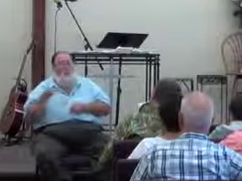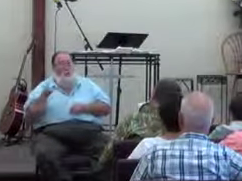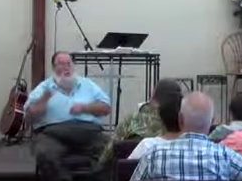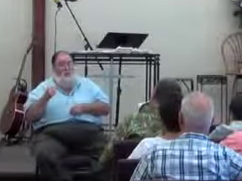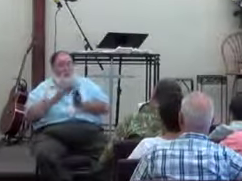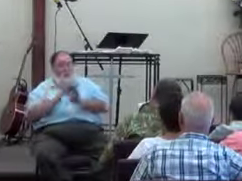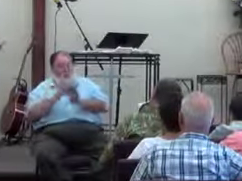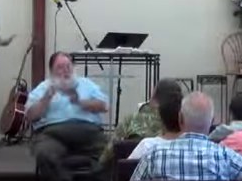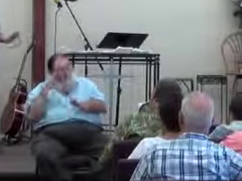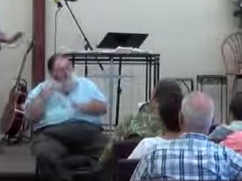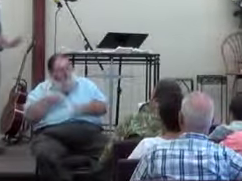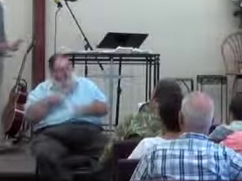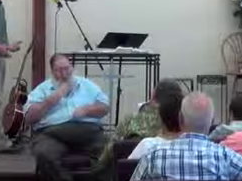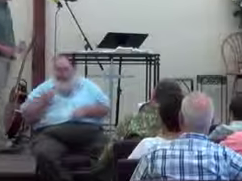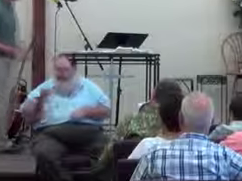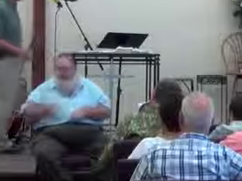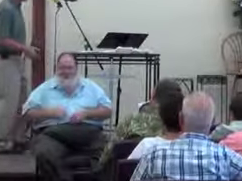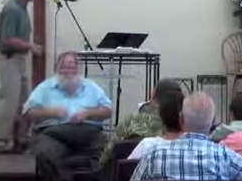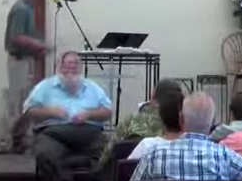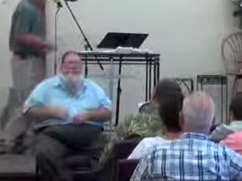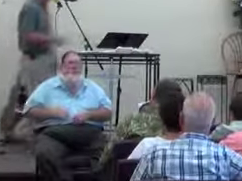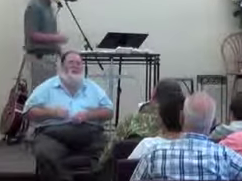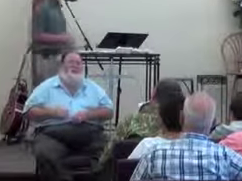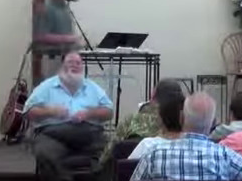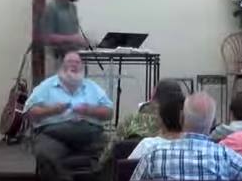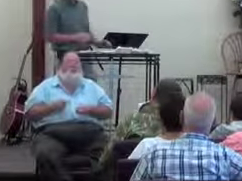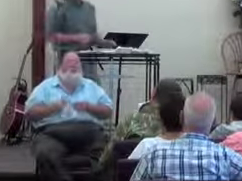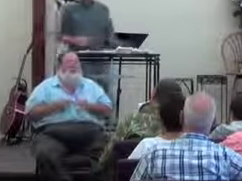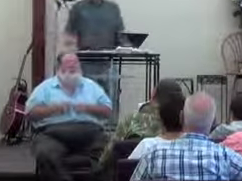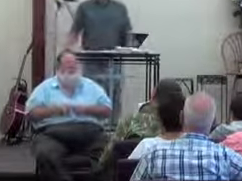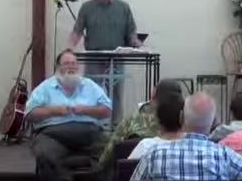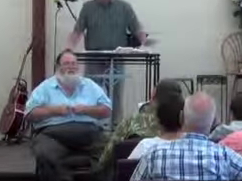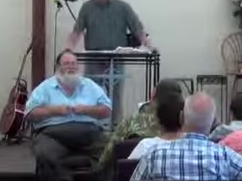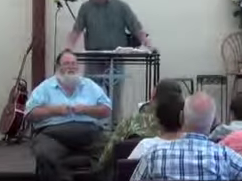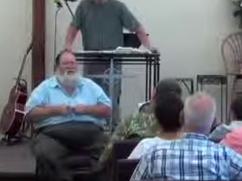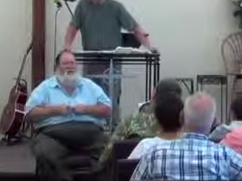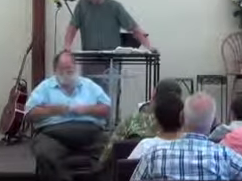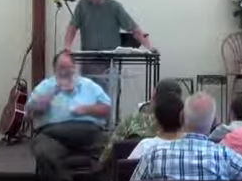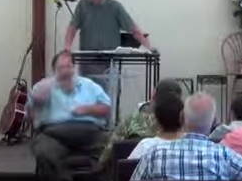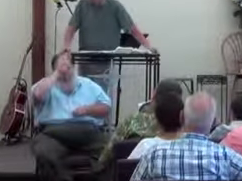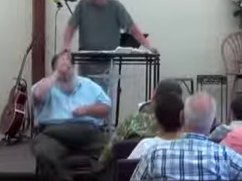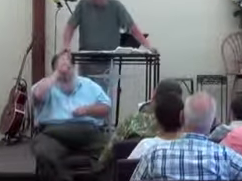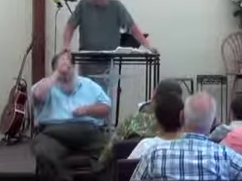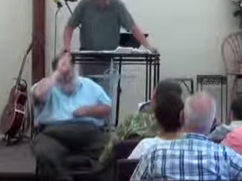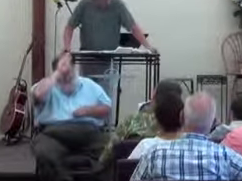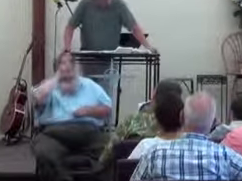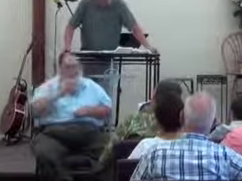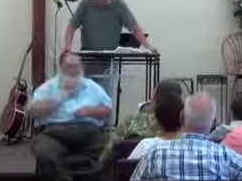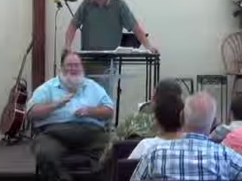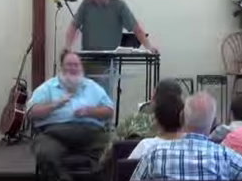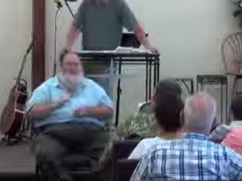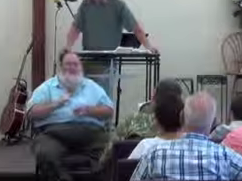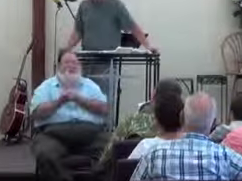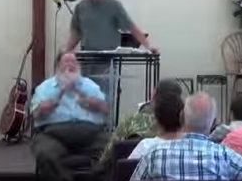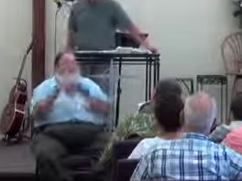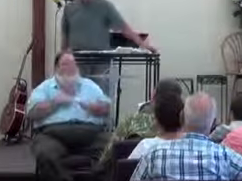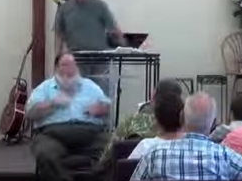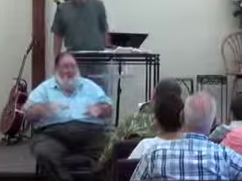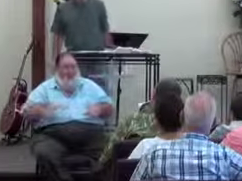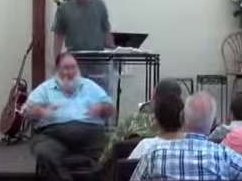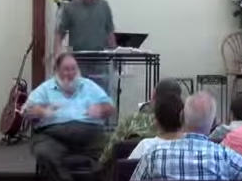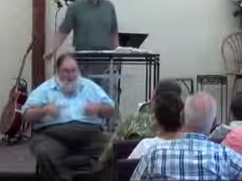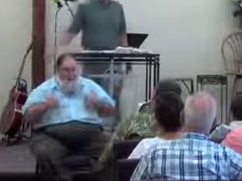express, the next level thank you? If a fireman came into my house and saved my life, I'd be thanking him a little bit more, I hope, than somebody just opening